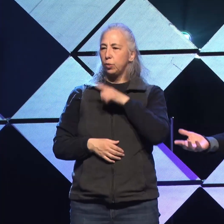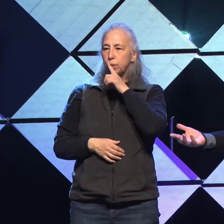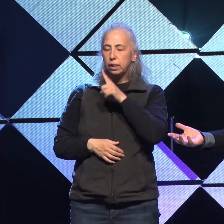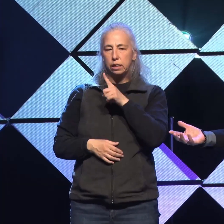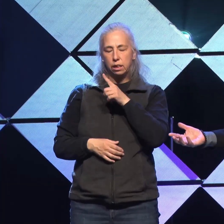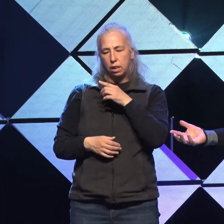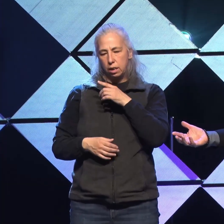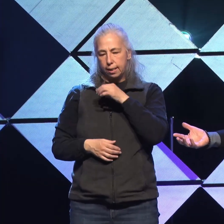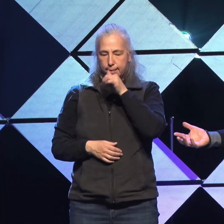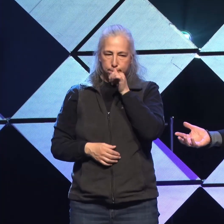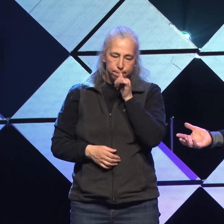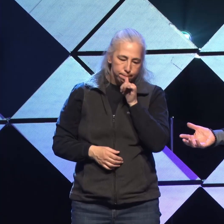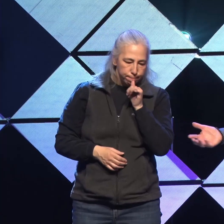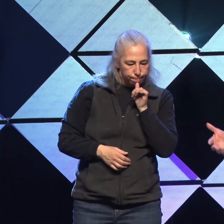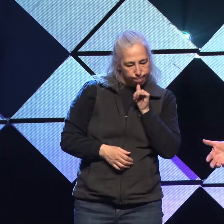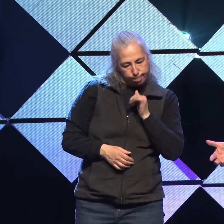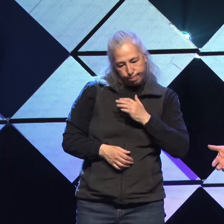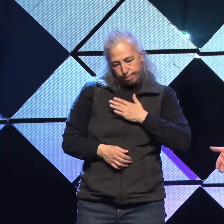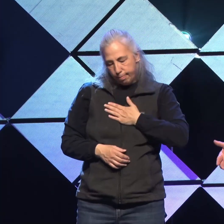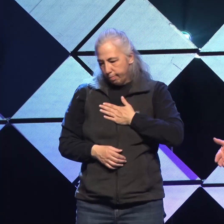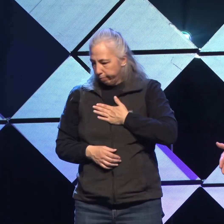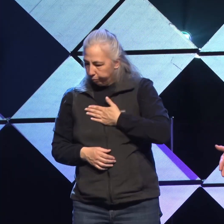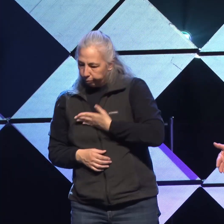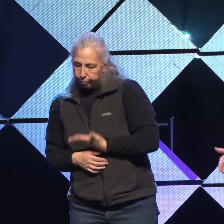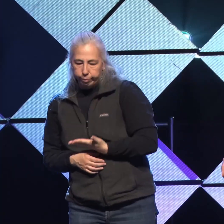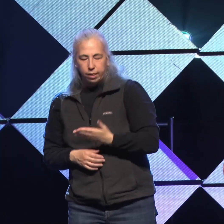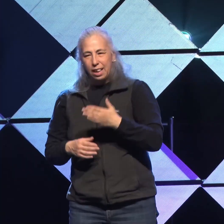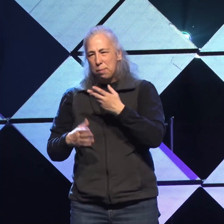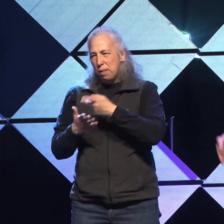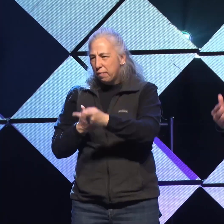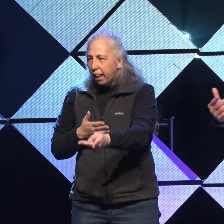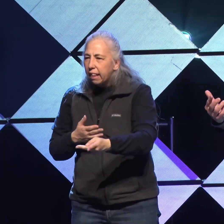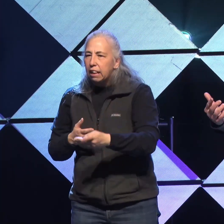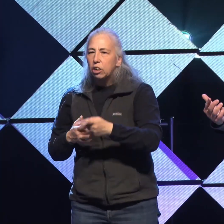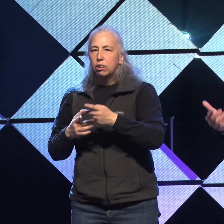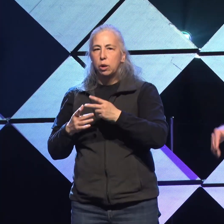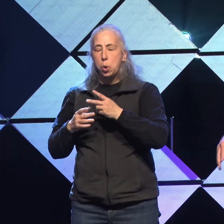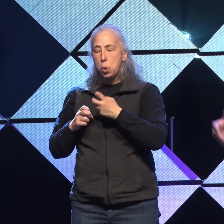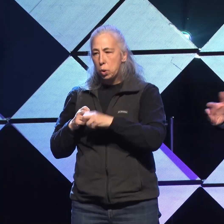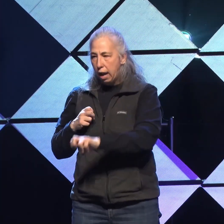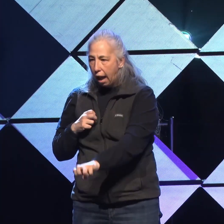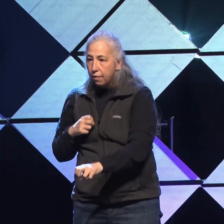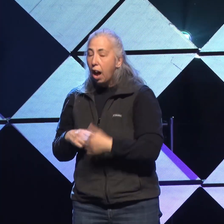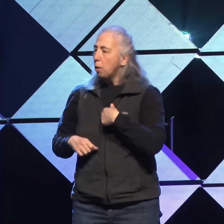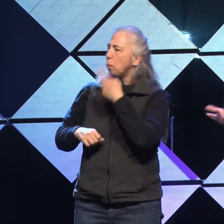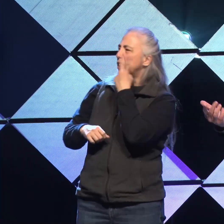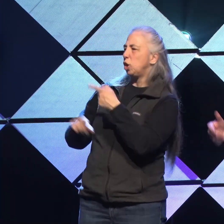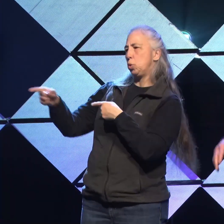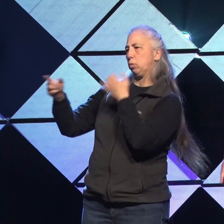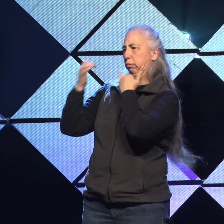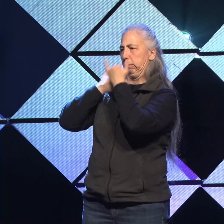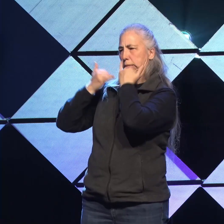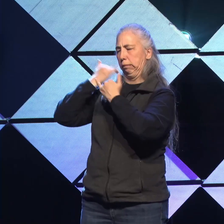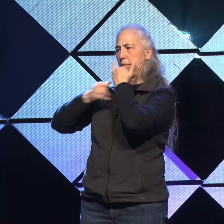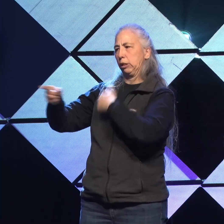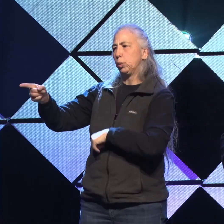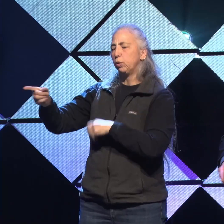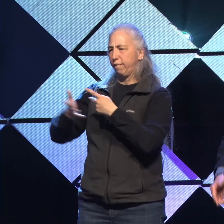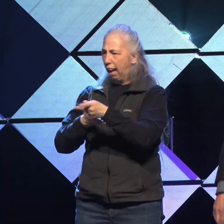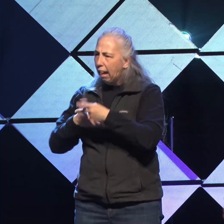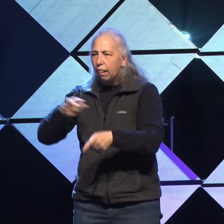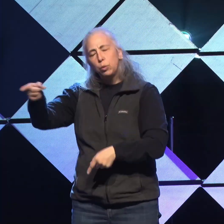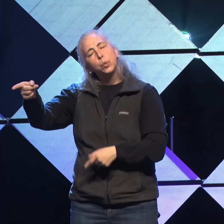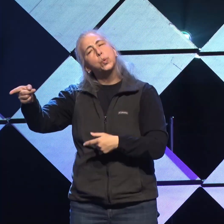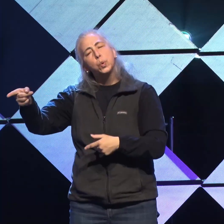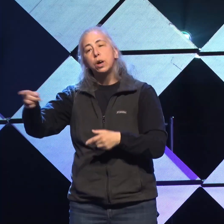mistakes and failures. We see it, I could see it in other people. But to admit it ourselves or to notice in